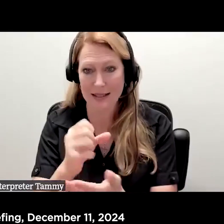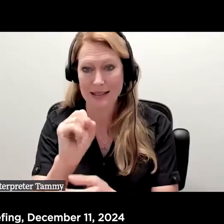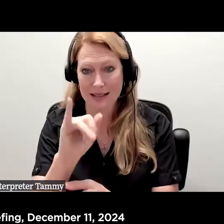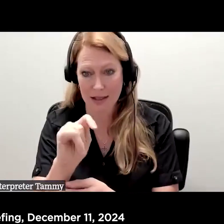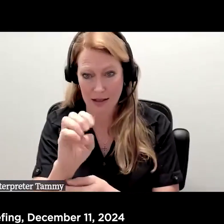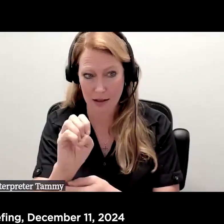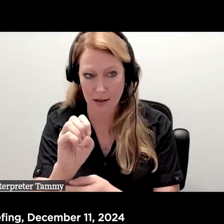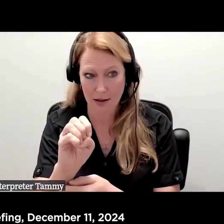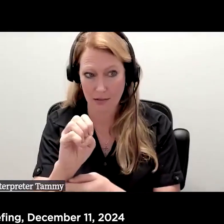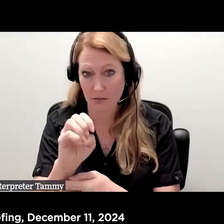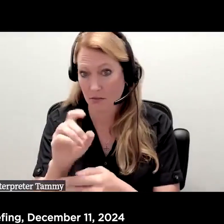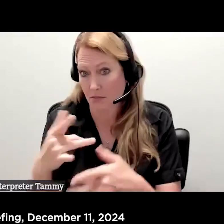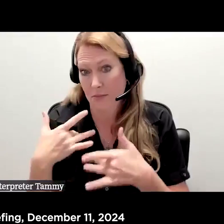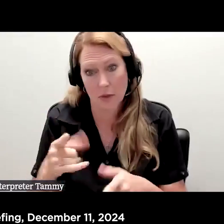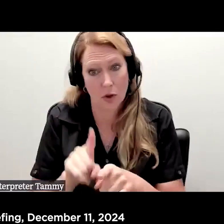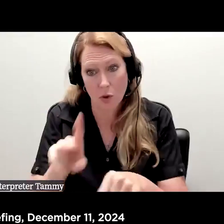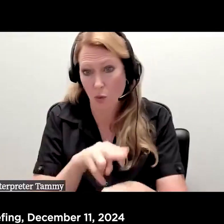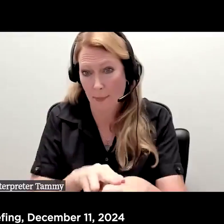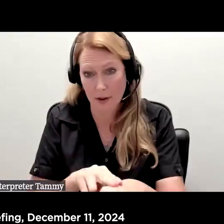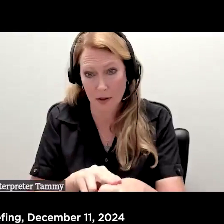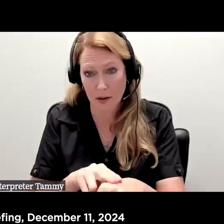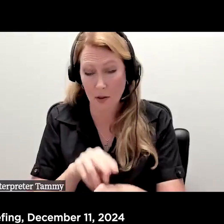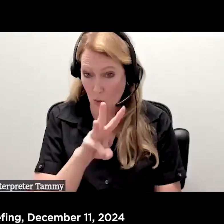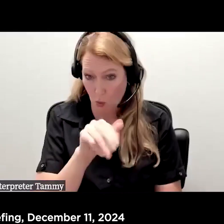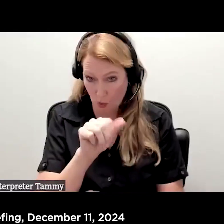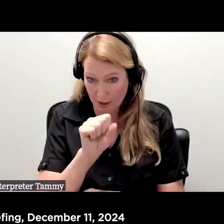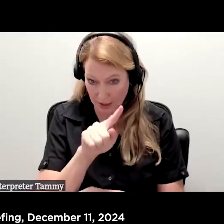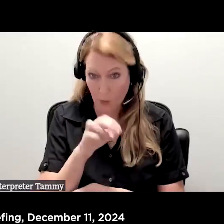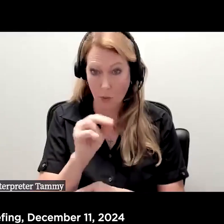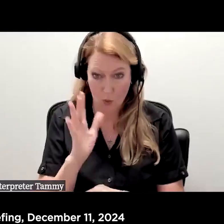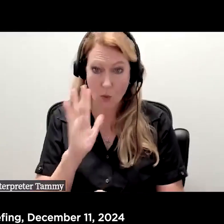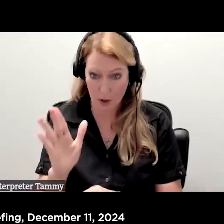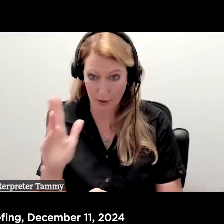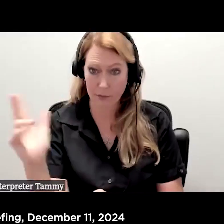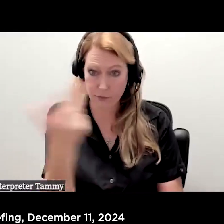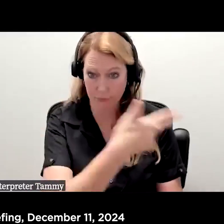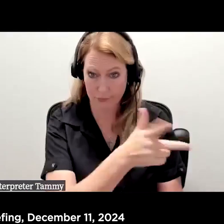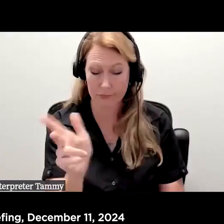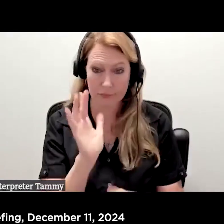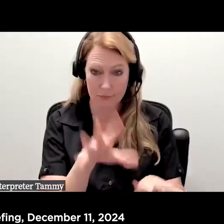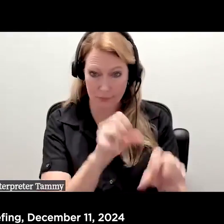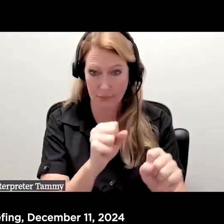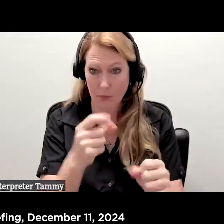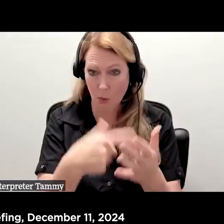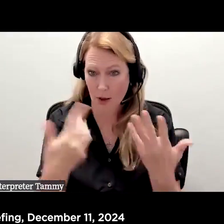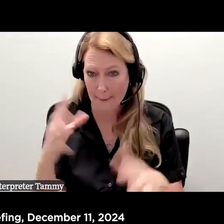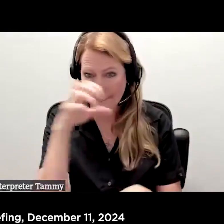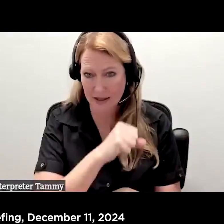That would be my, So Waste Pro will do another pass Waste- to get anything they missed. yes, Waste Pro will continue to